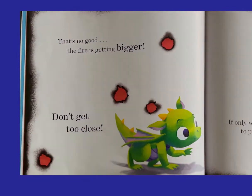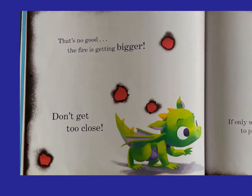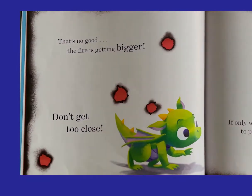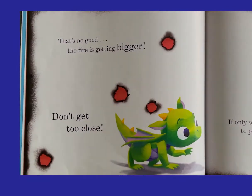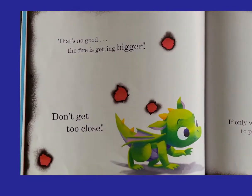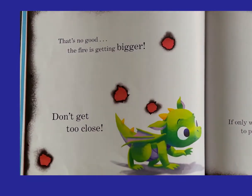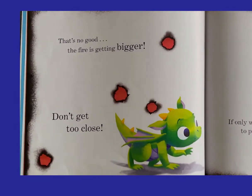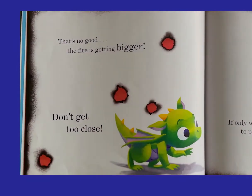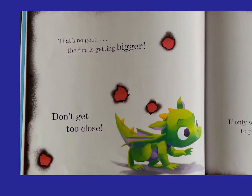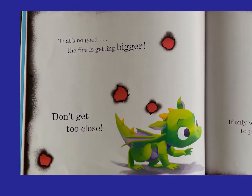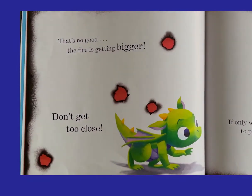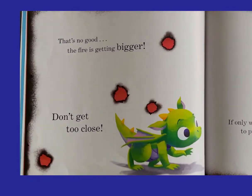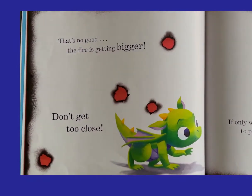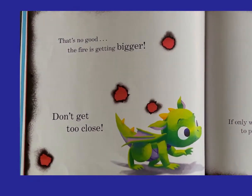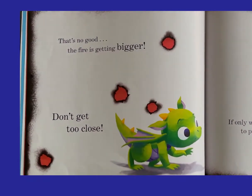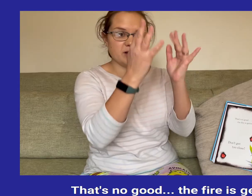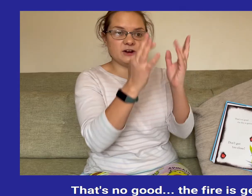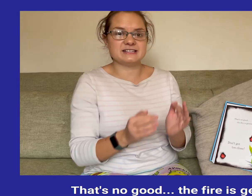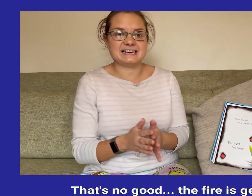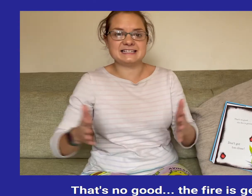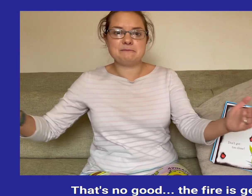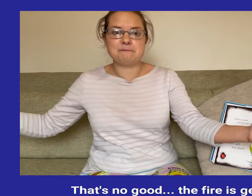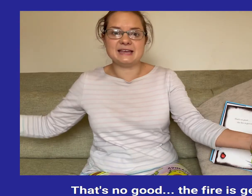That's no good. The fire is getting bigger.